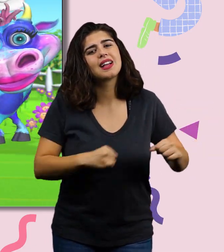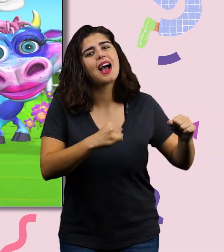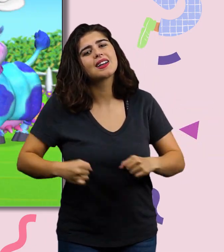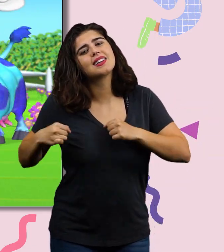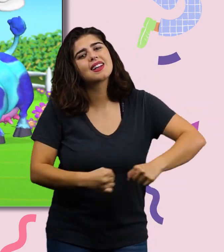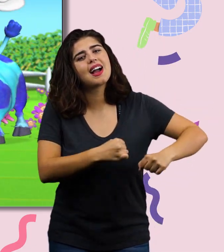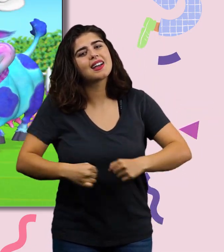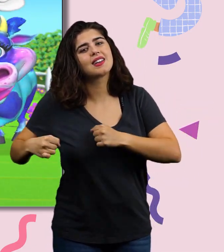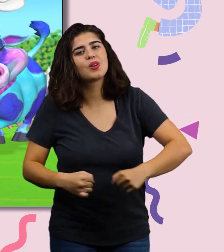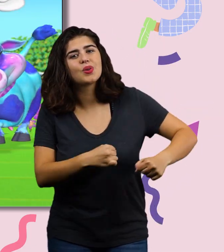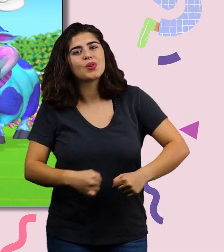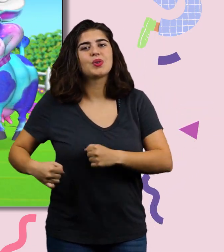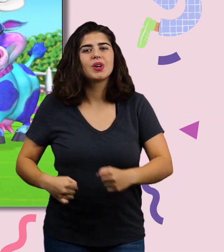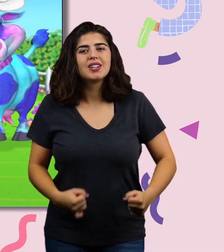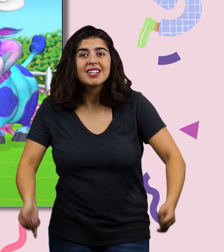farm,